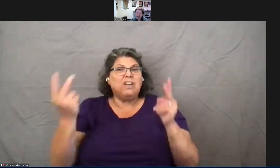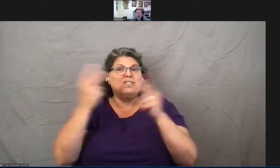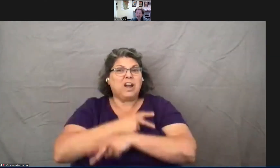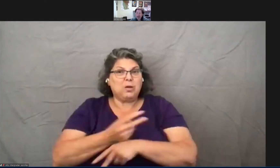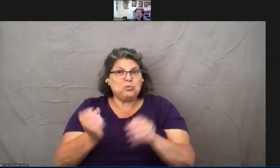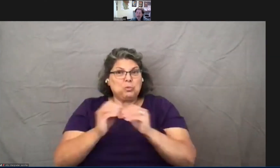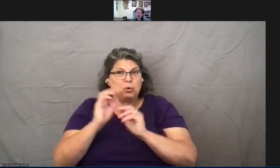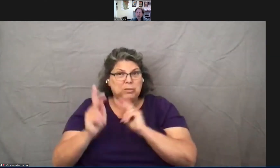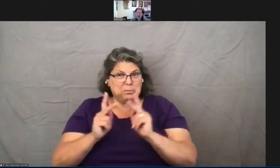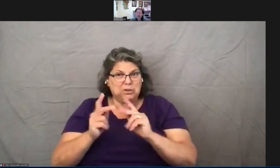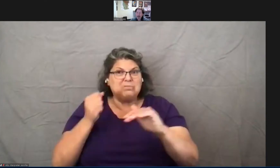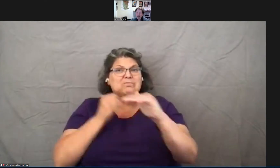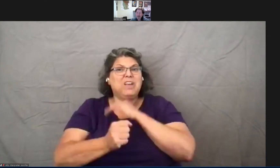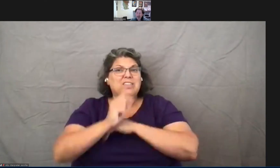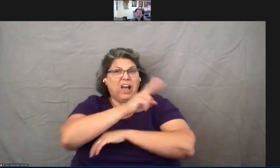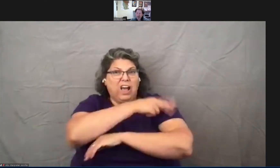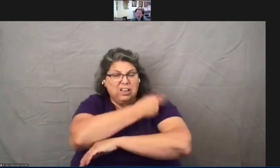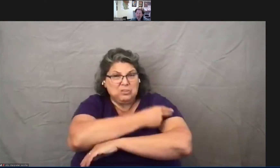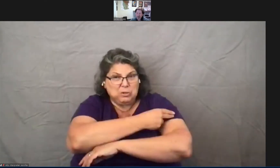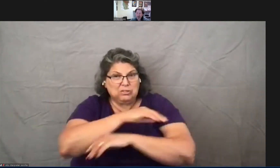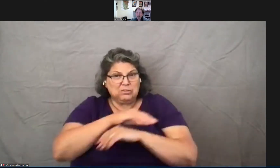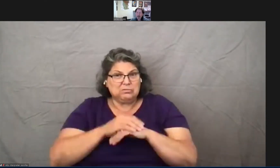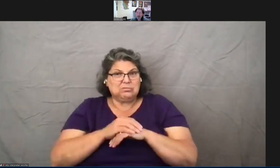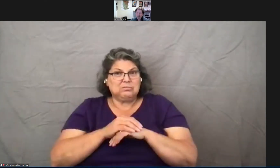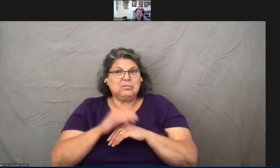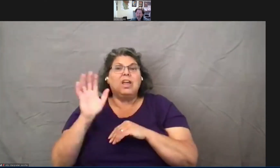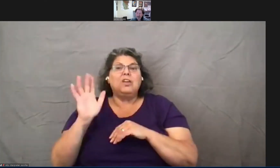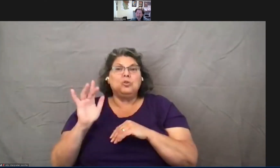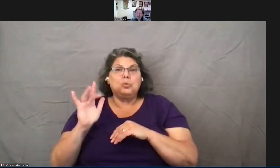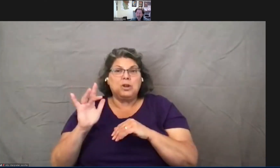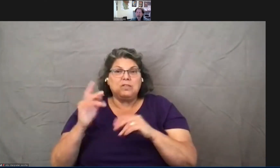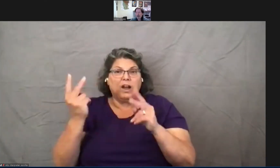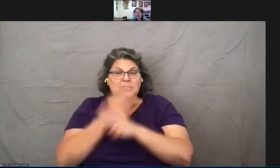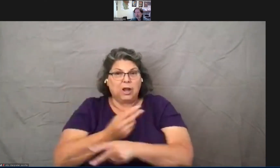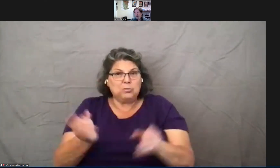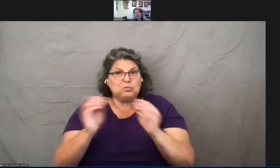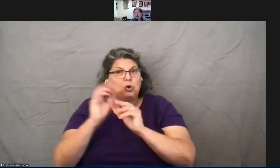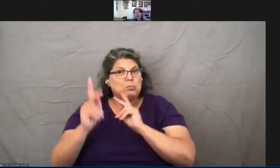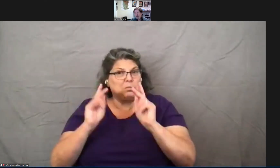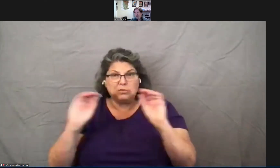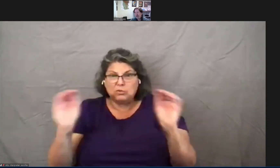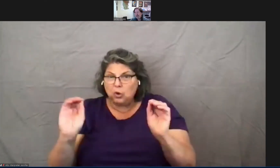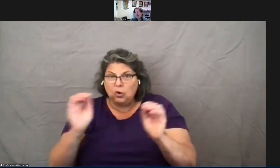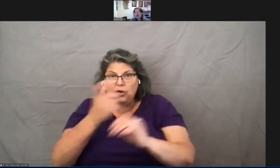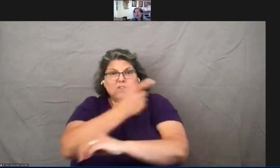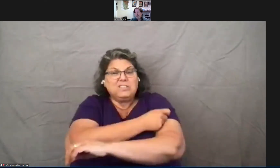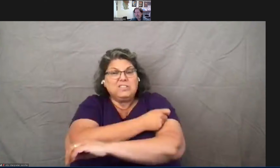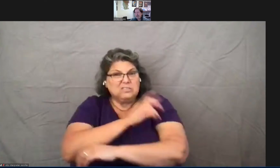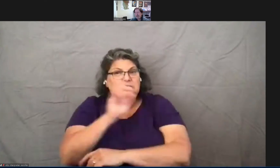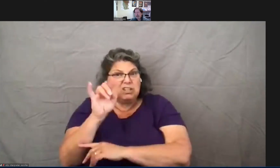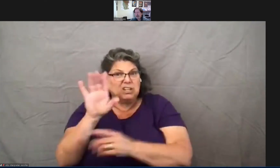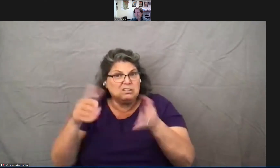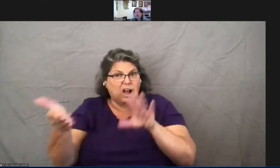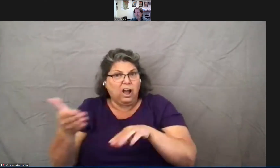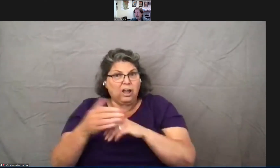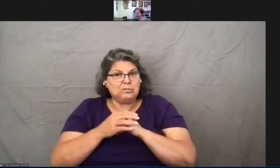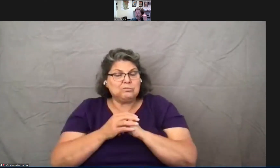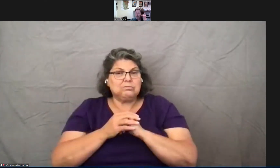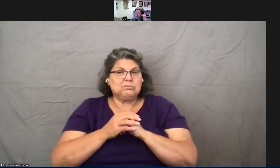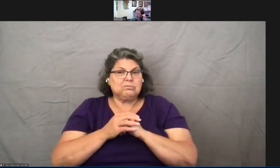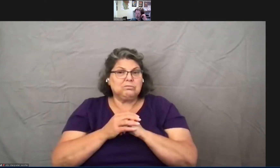been hospitalized and 25 times more people unvaccinated who have died. The numbers